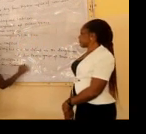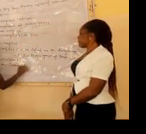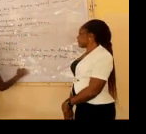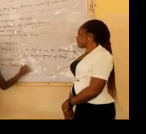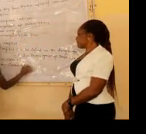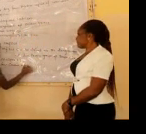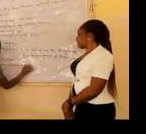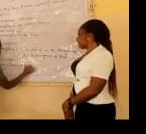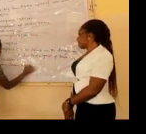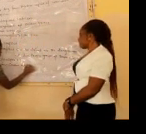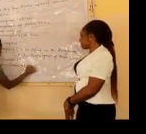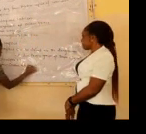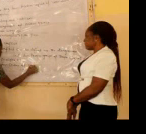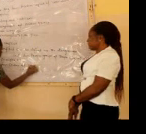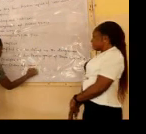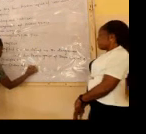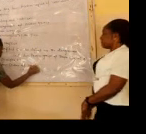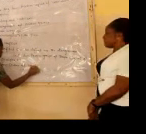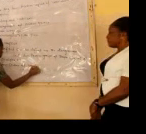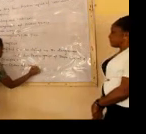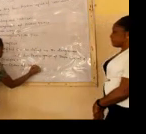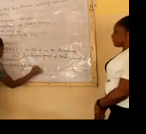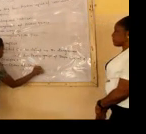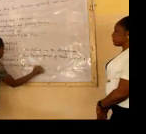4 causes of what? Conflict.